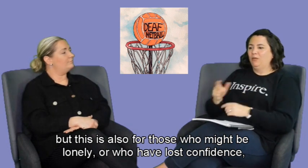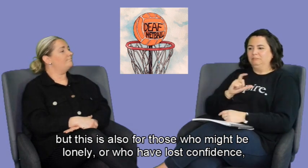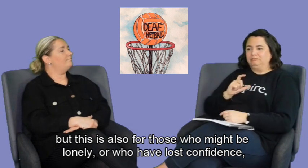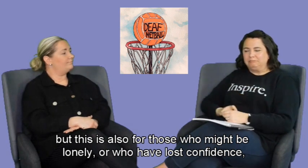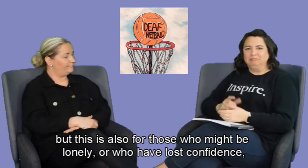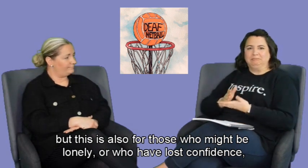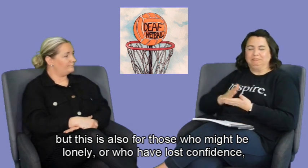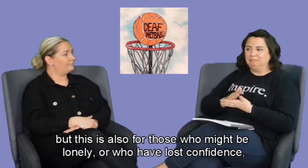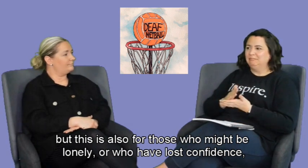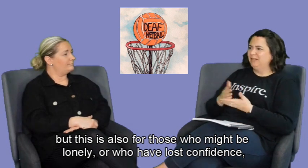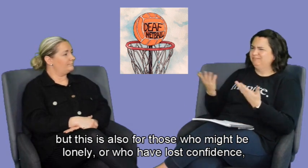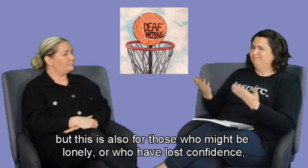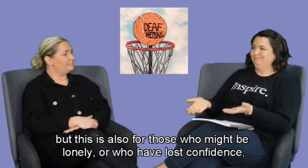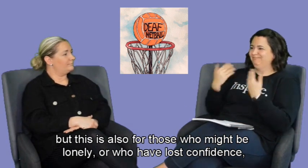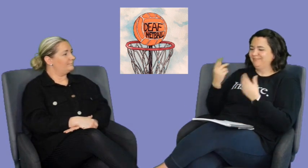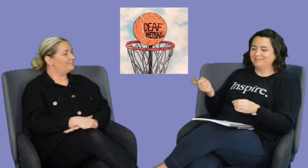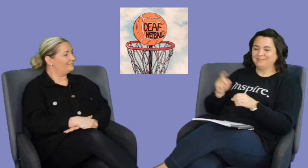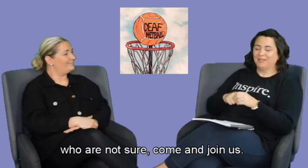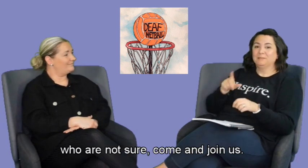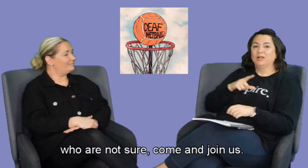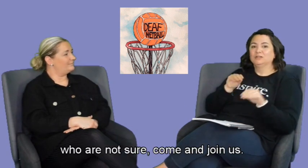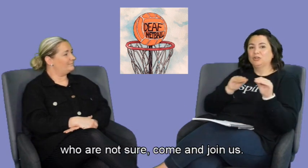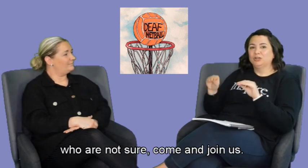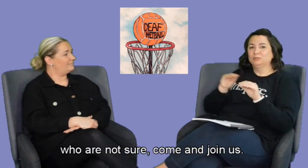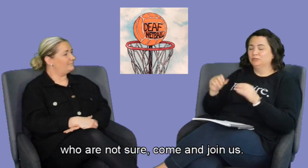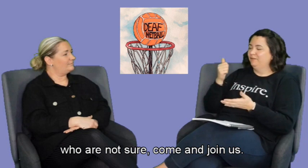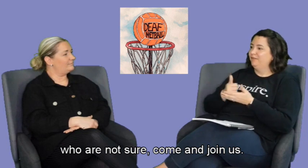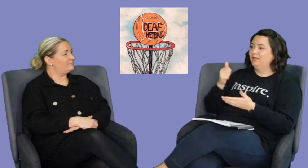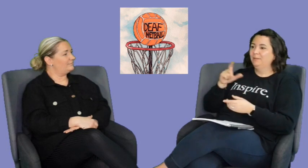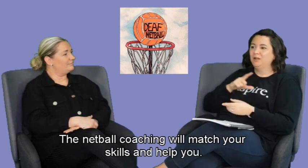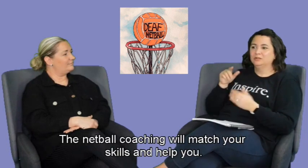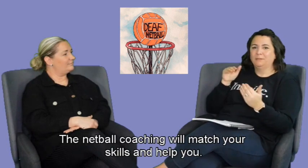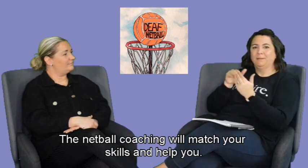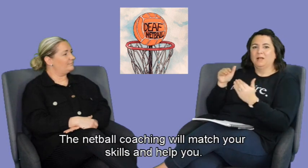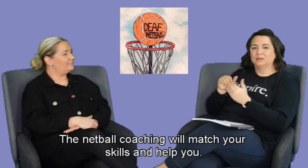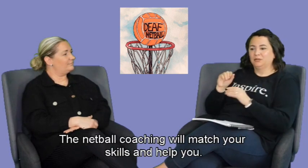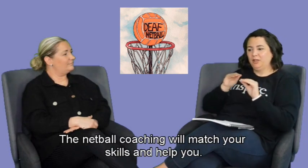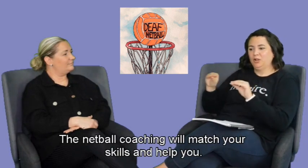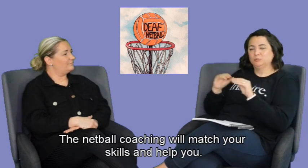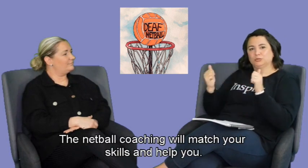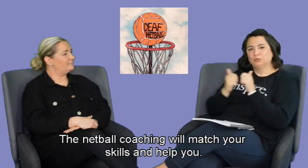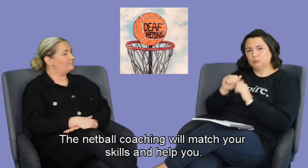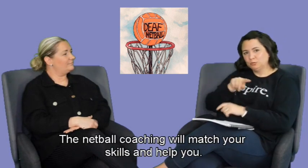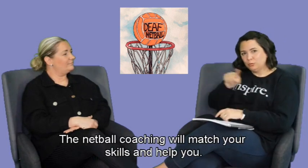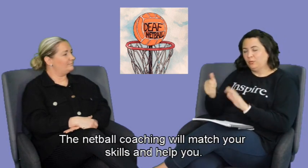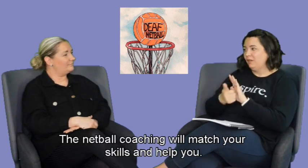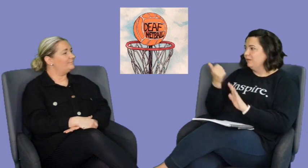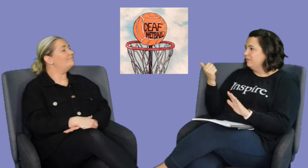lonely or who have lost confidence, who are not sure. Come and join us. The netball coaching will match your skills and help you. They